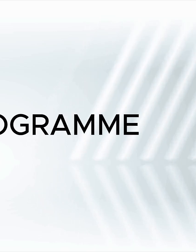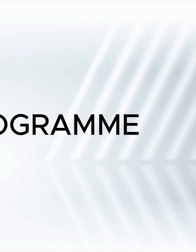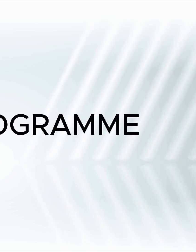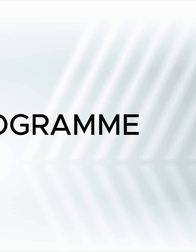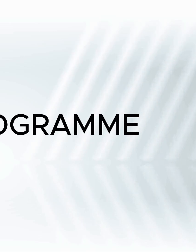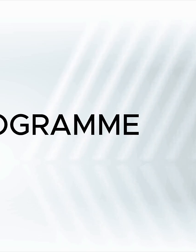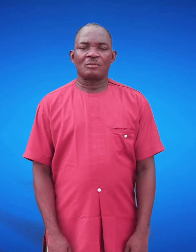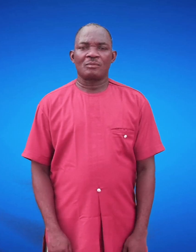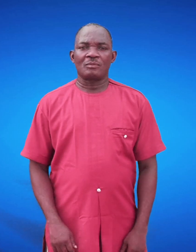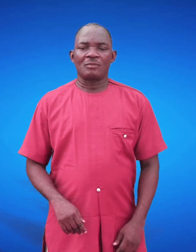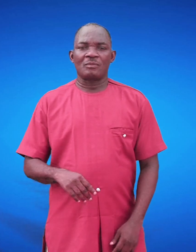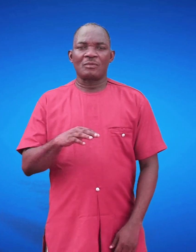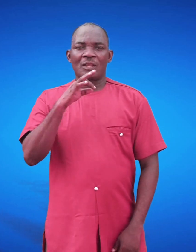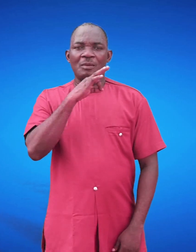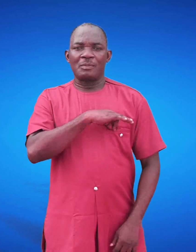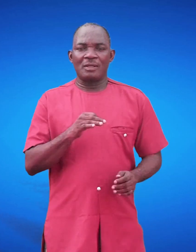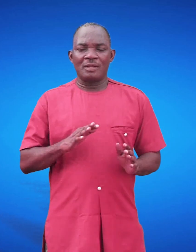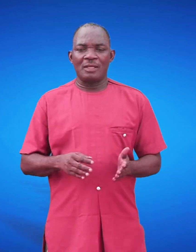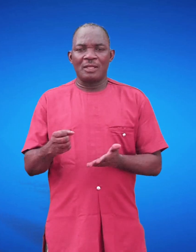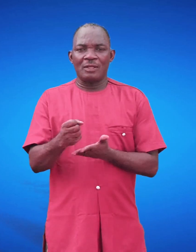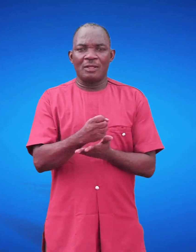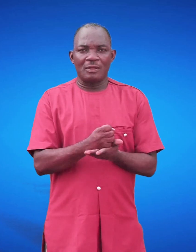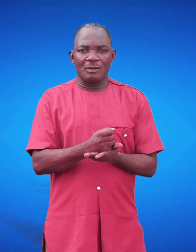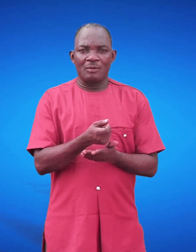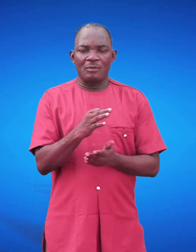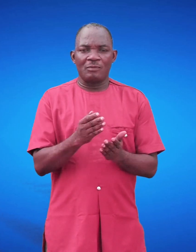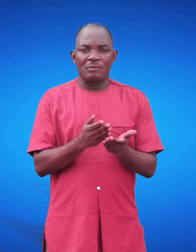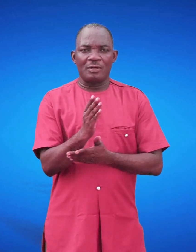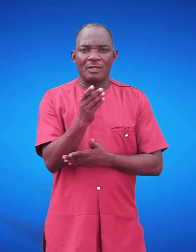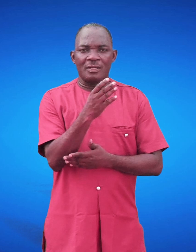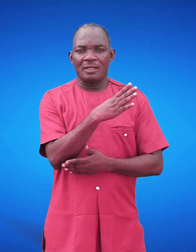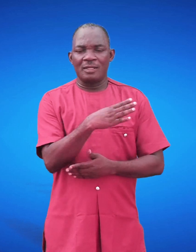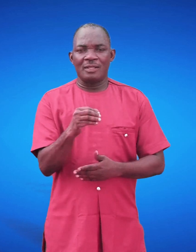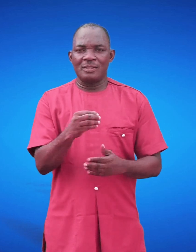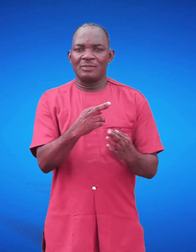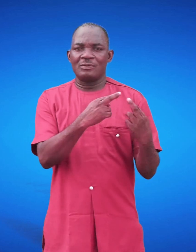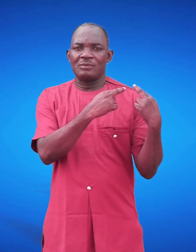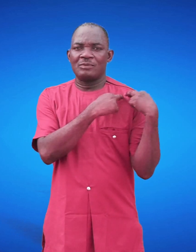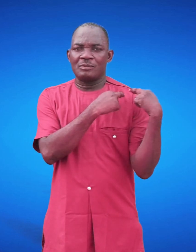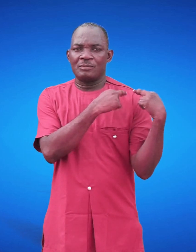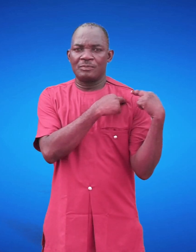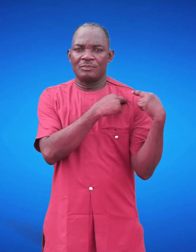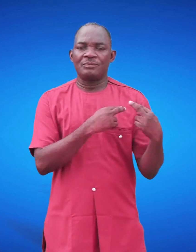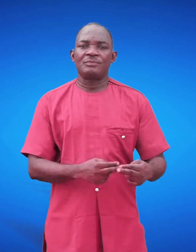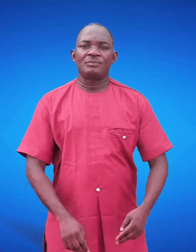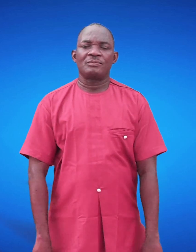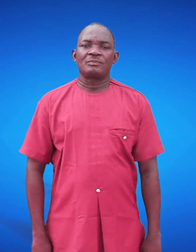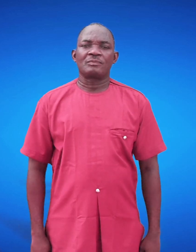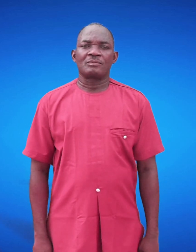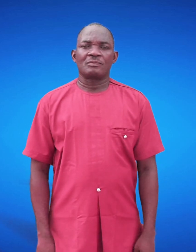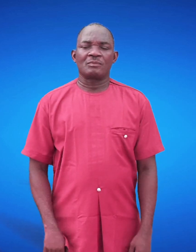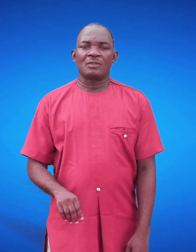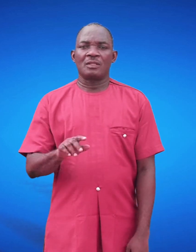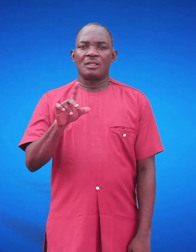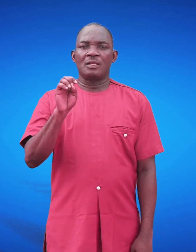The Beneficiary Charter of Rights and Responsibilities LEAP